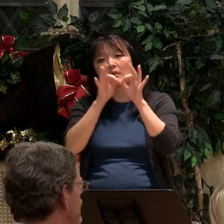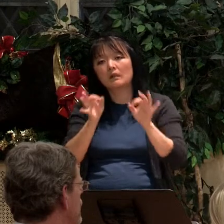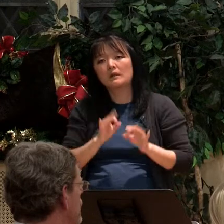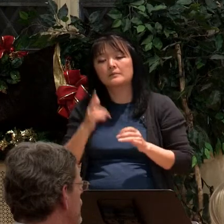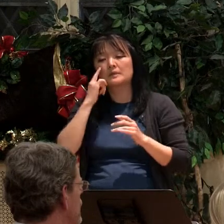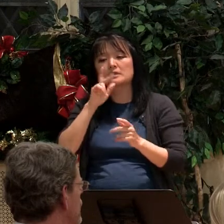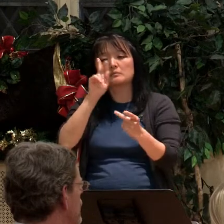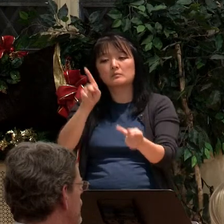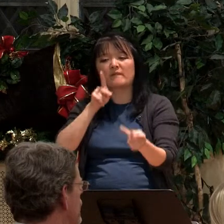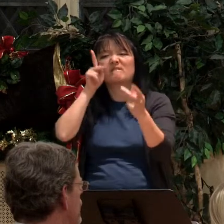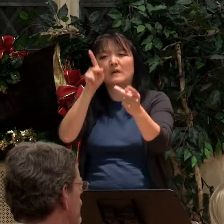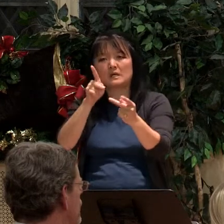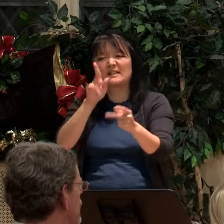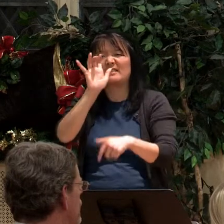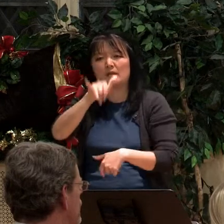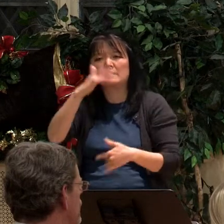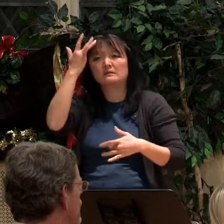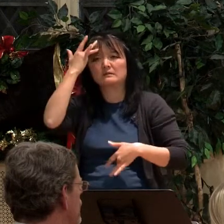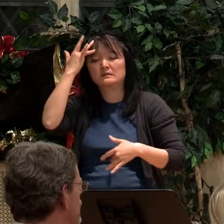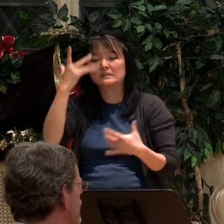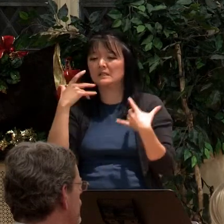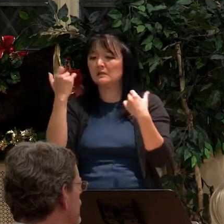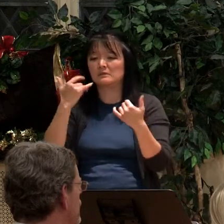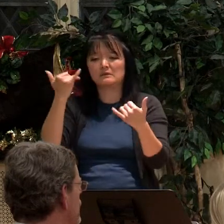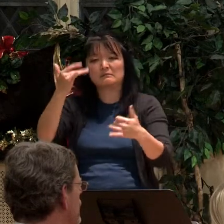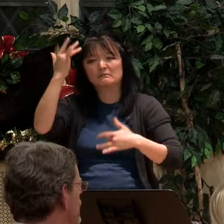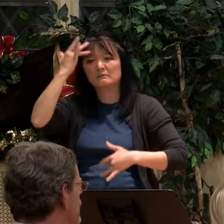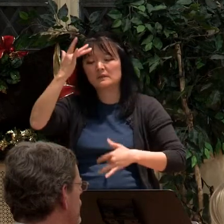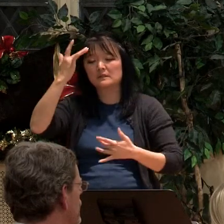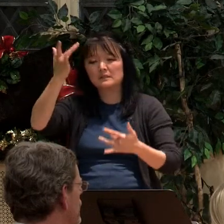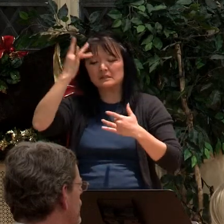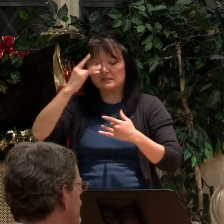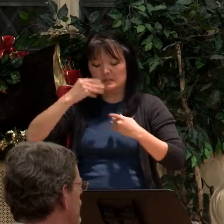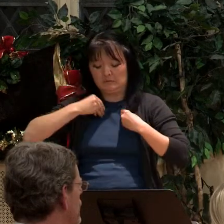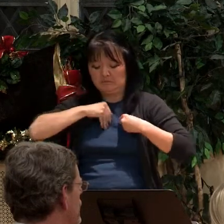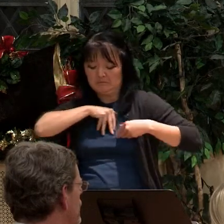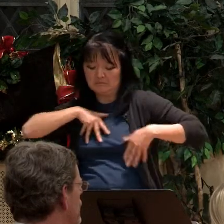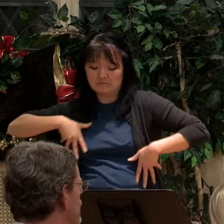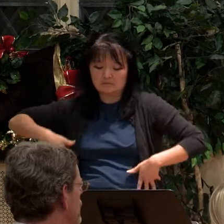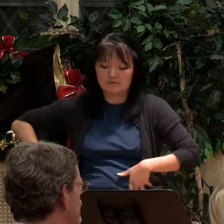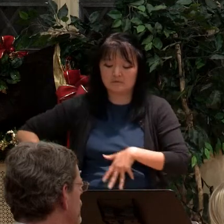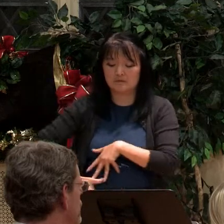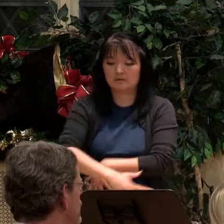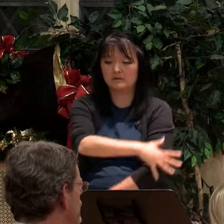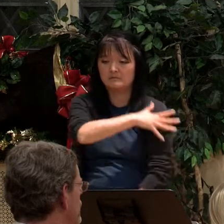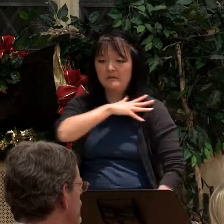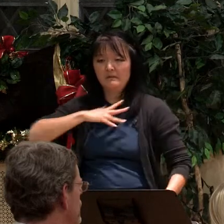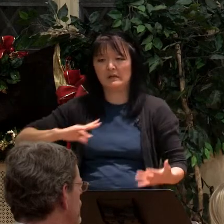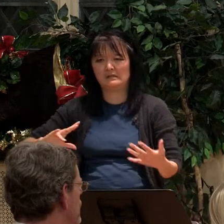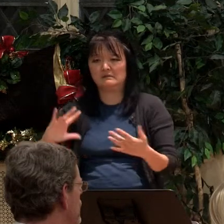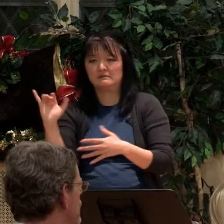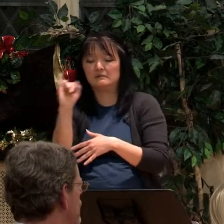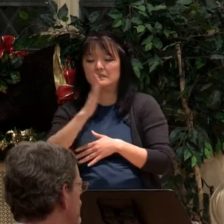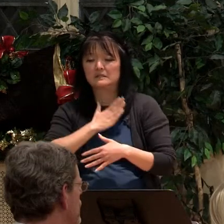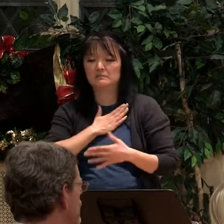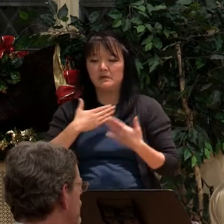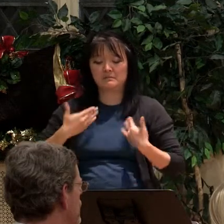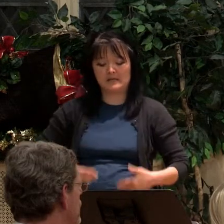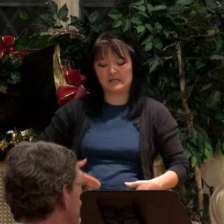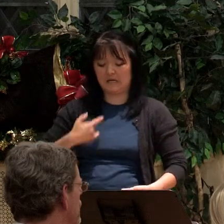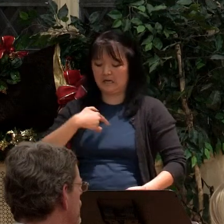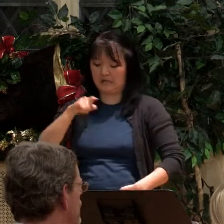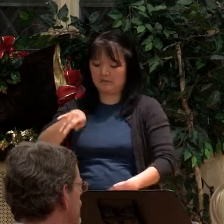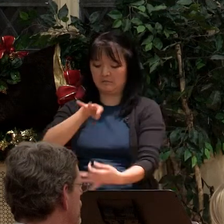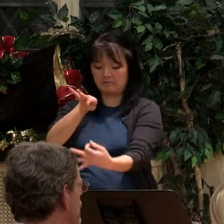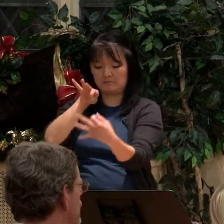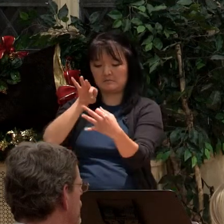disease. Cure me of this sickness. This disease has seeped into my skin, run through my veins, and infected my body. I need to be